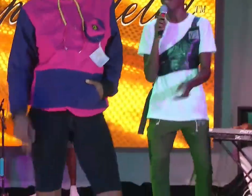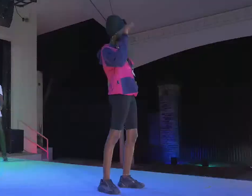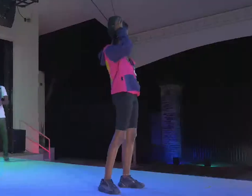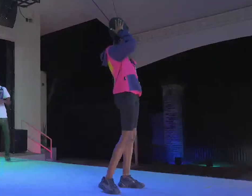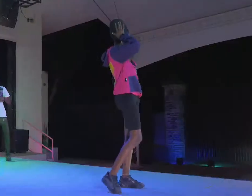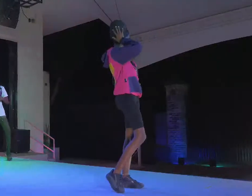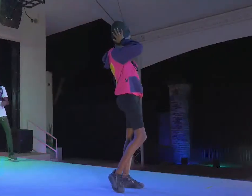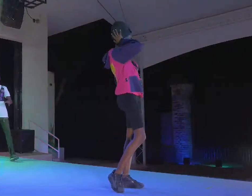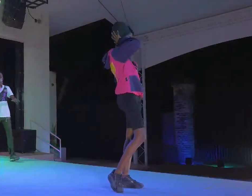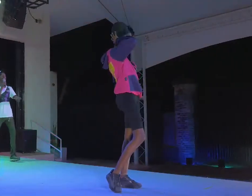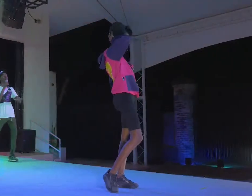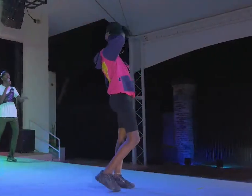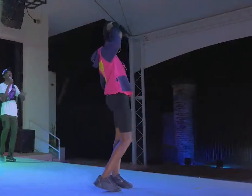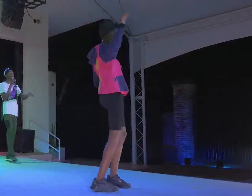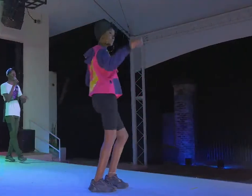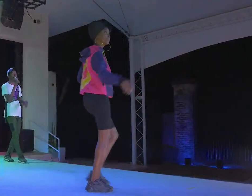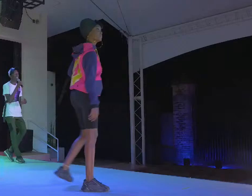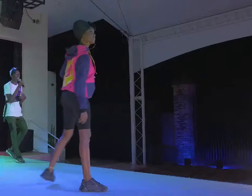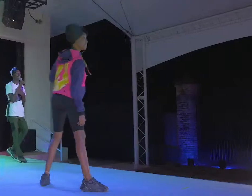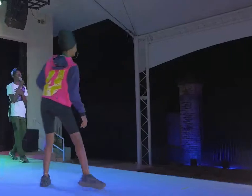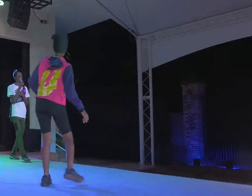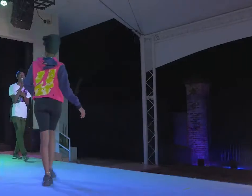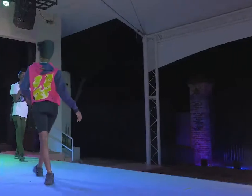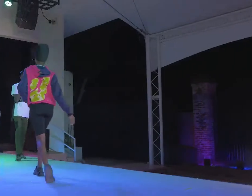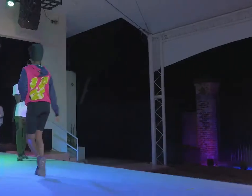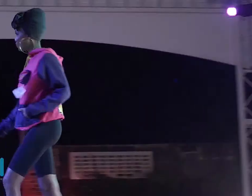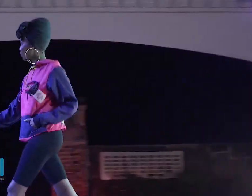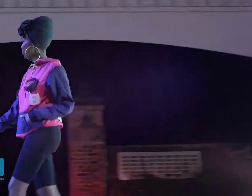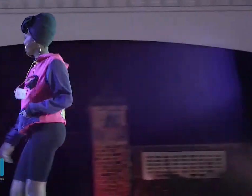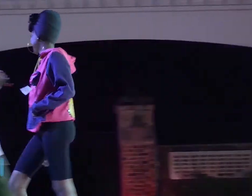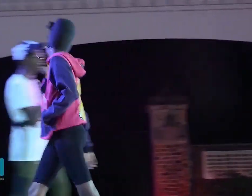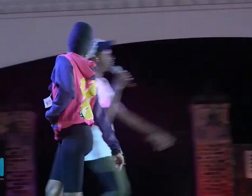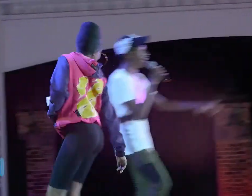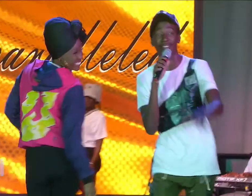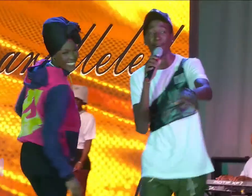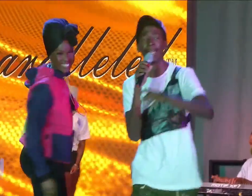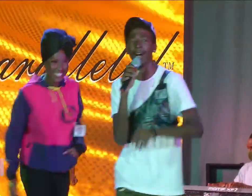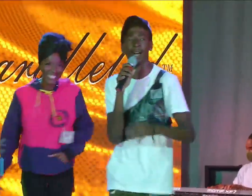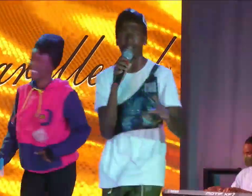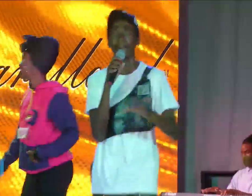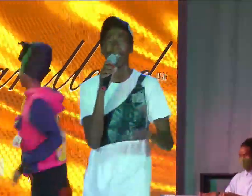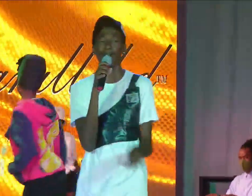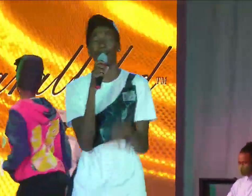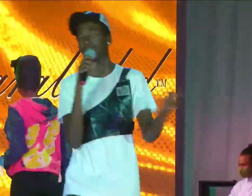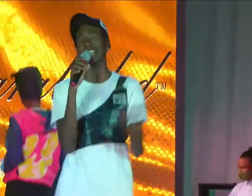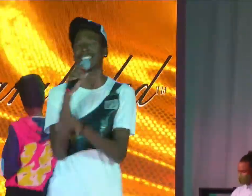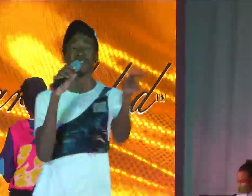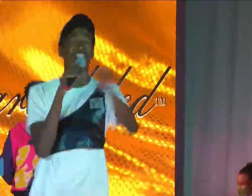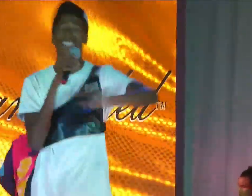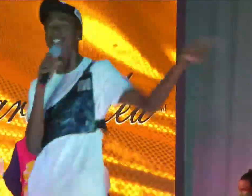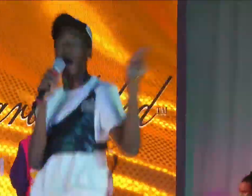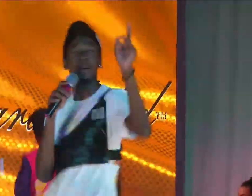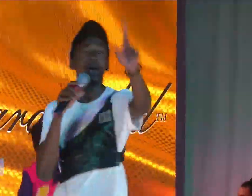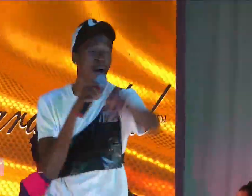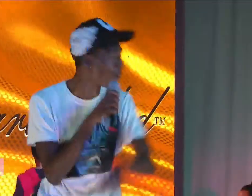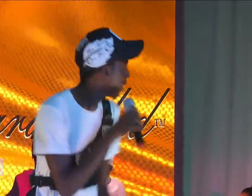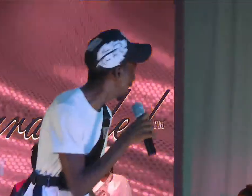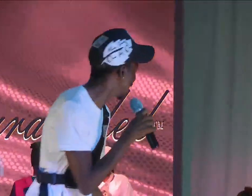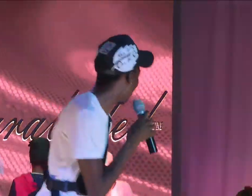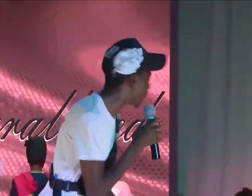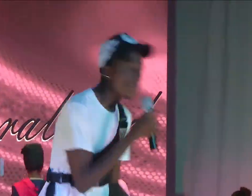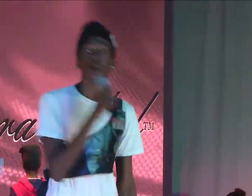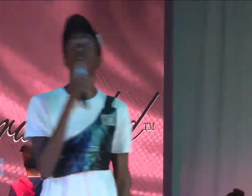slow. Swim to me, don't get hit. I jealous fast, cause it's you love that they crave. And when the hook come in, I don't feel to bust stop.